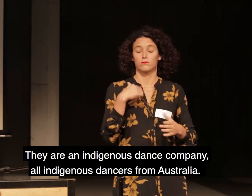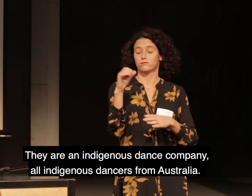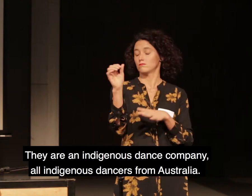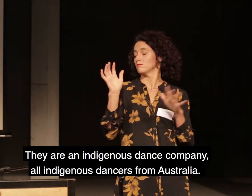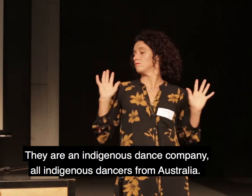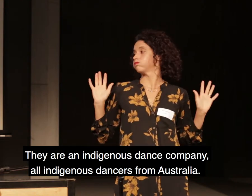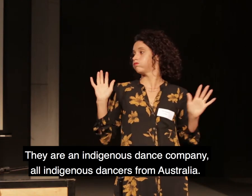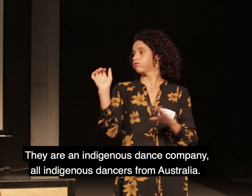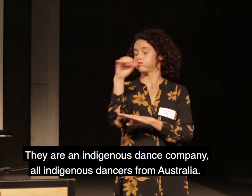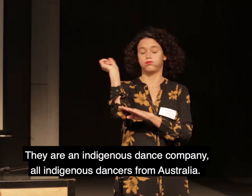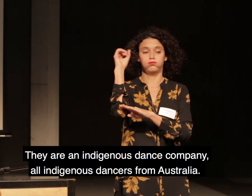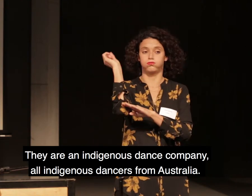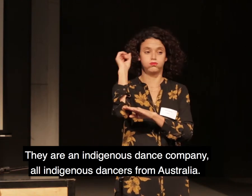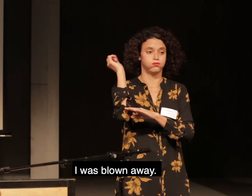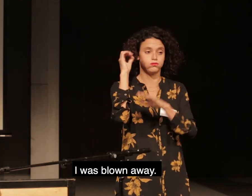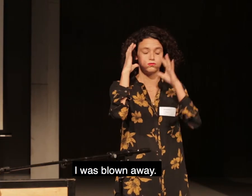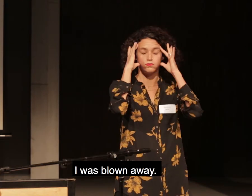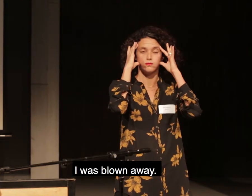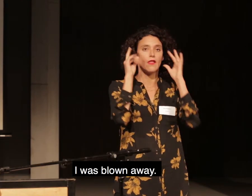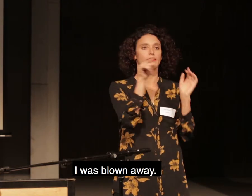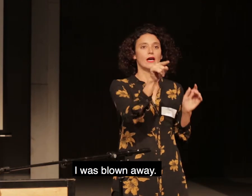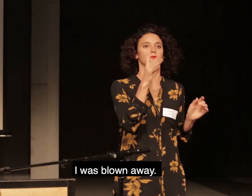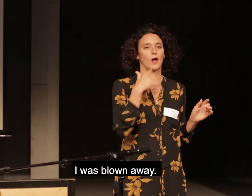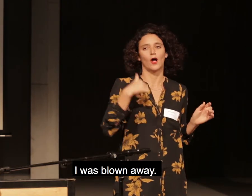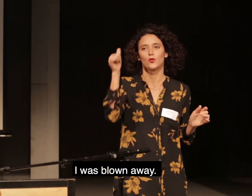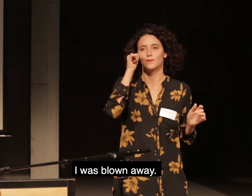dancers from Australia. I was blown away.